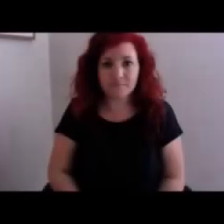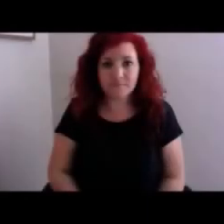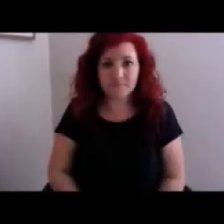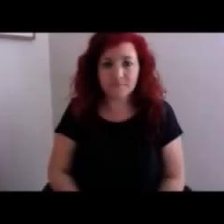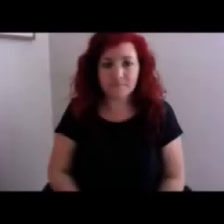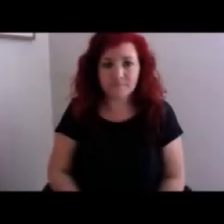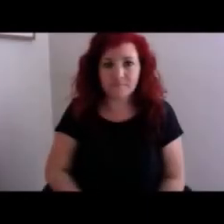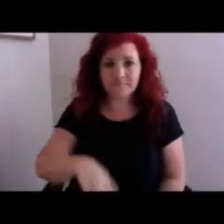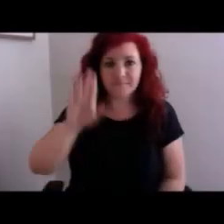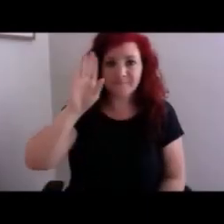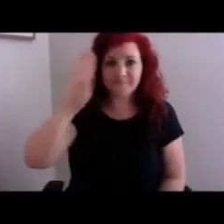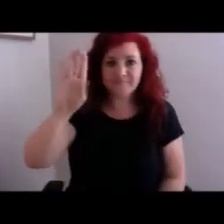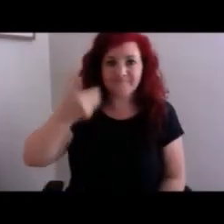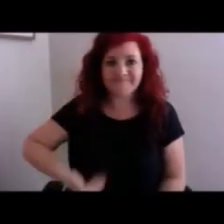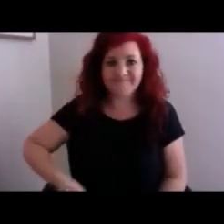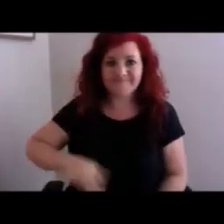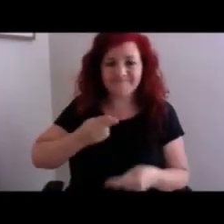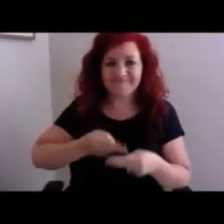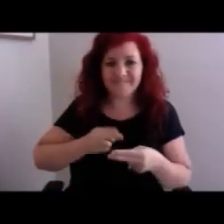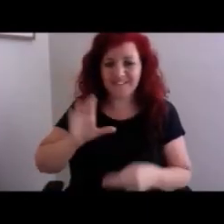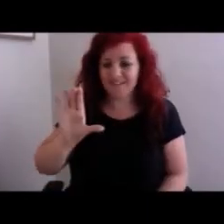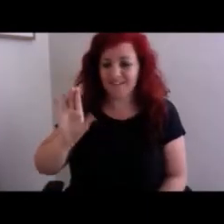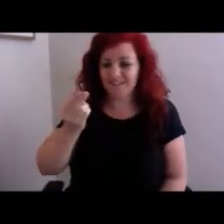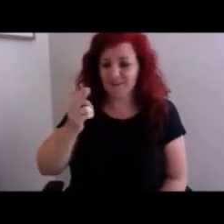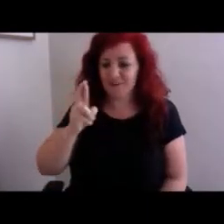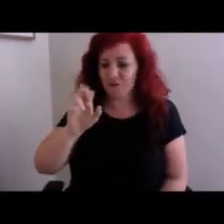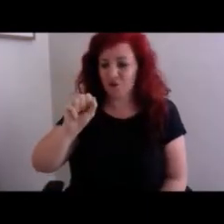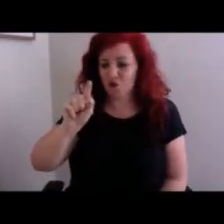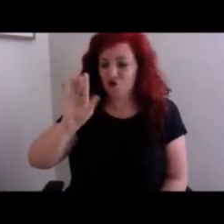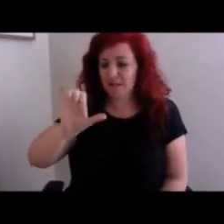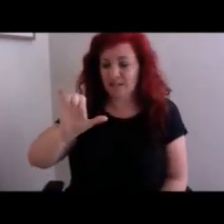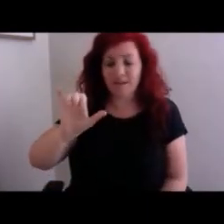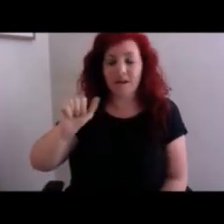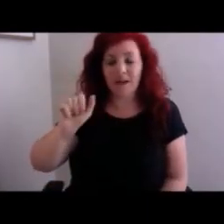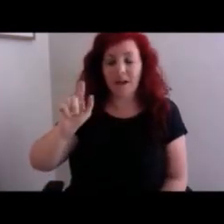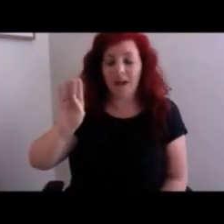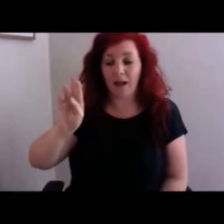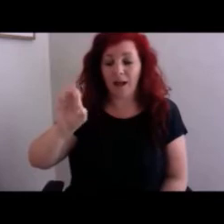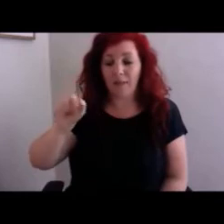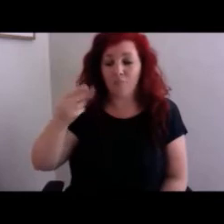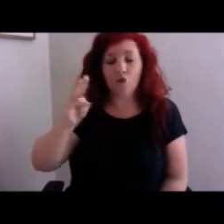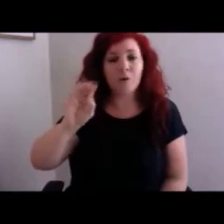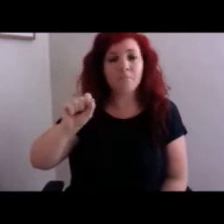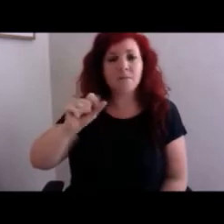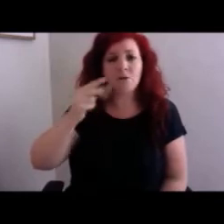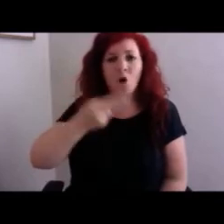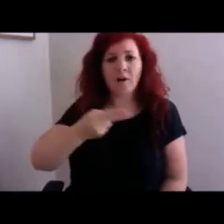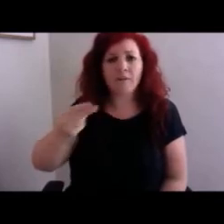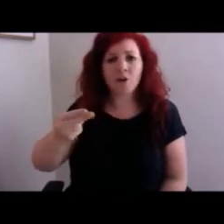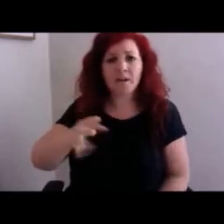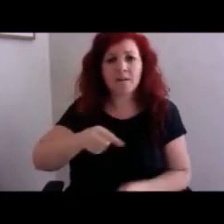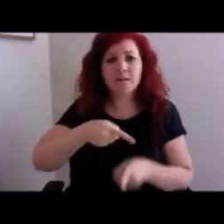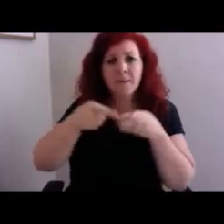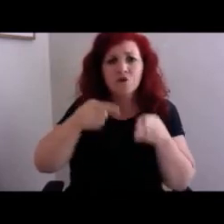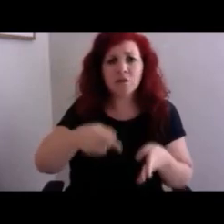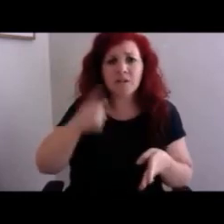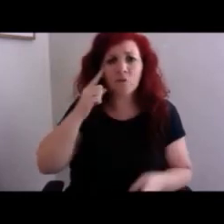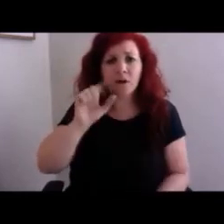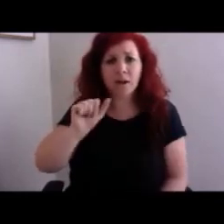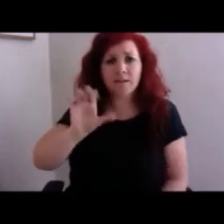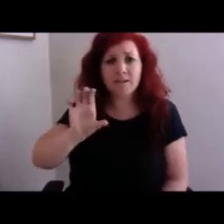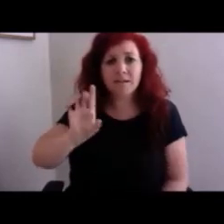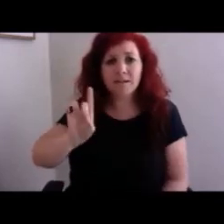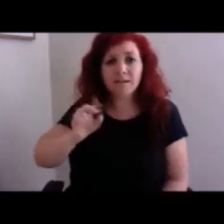Hi, my name is Christy Abrams, and I'm the hard of hearing specialist for ACDHH. Since the age